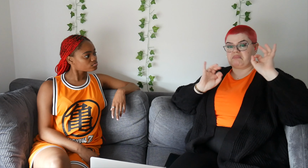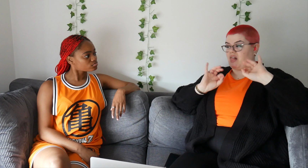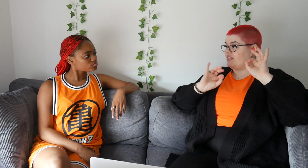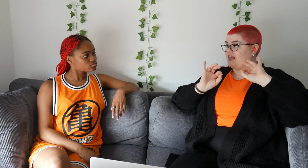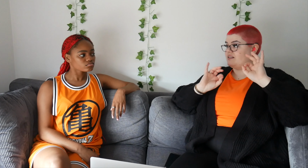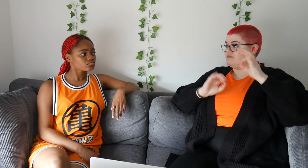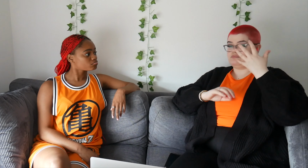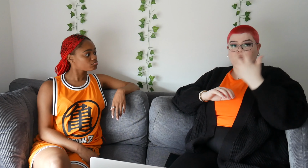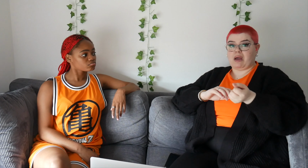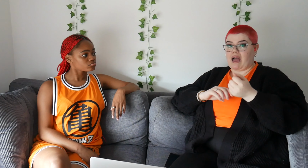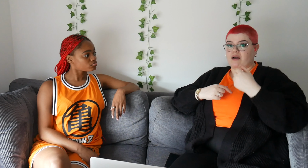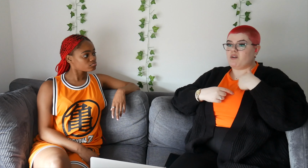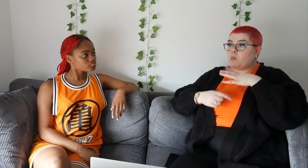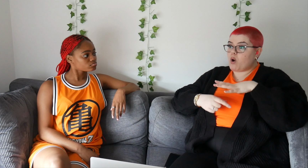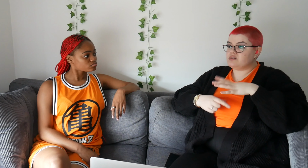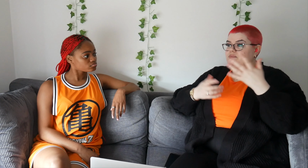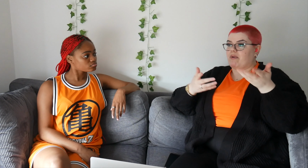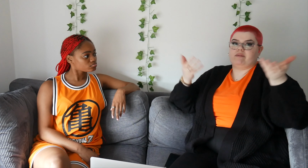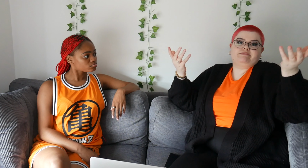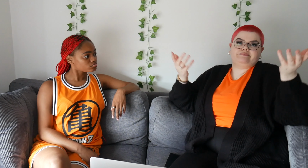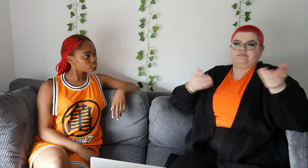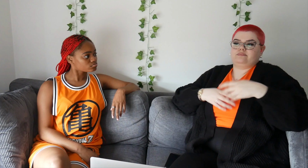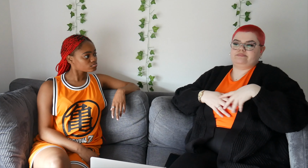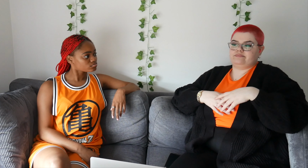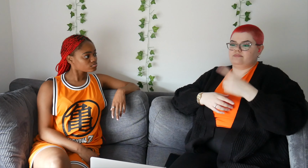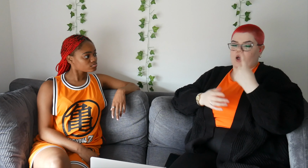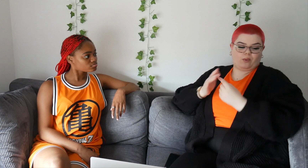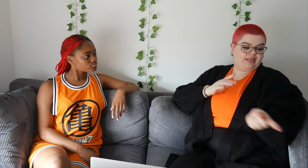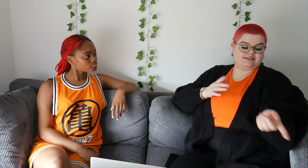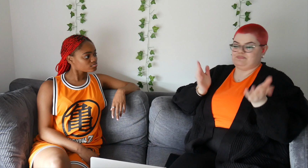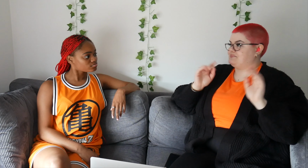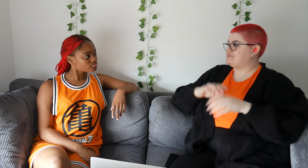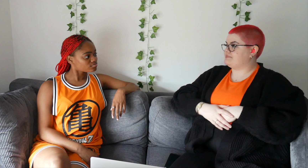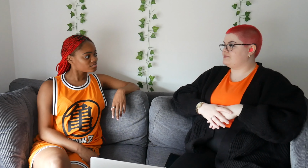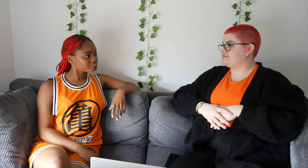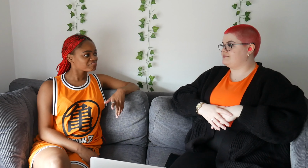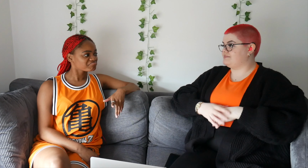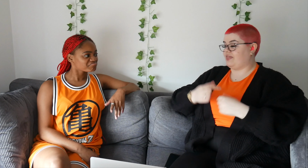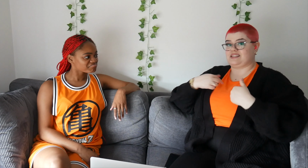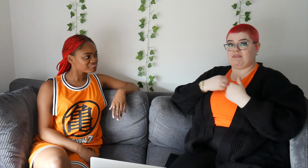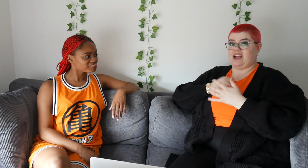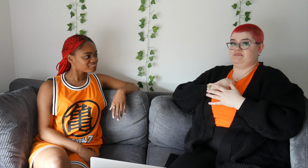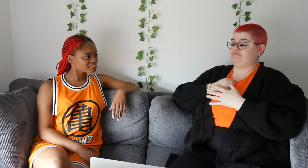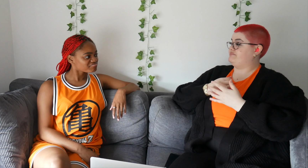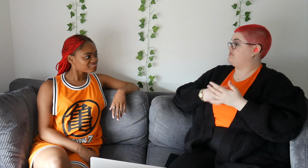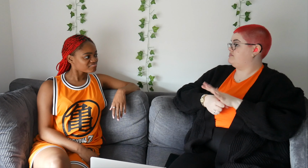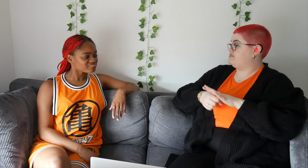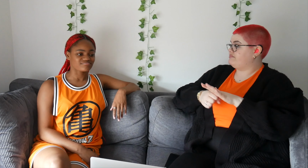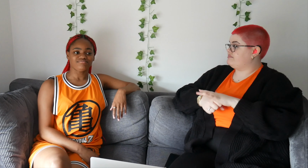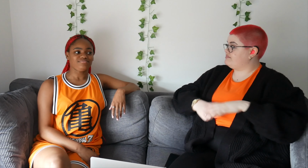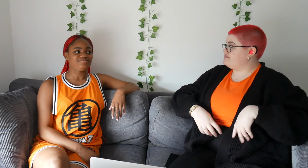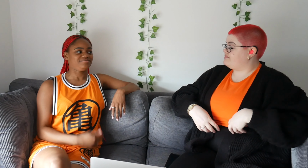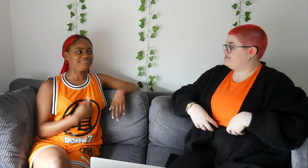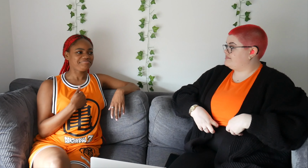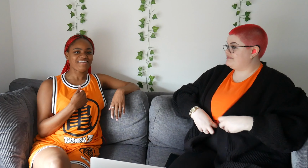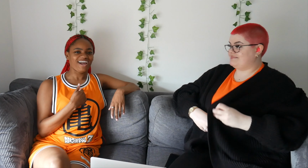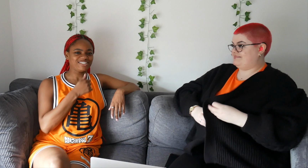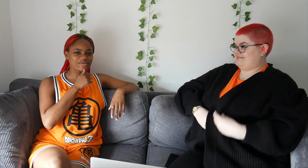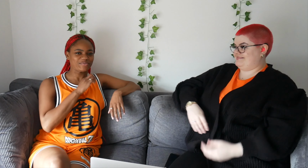don't have any flashing lights. I want it, but I only have that. That's my situation. I don't